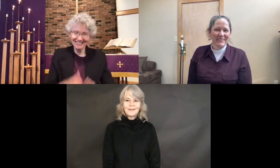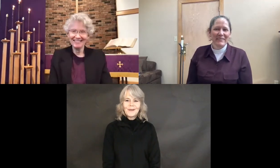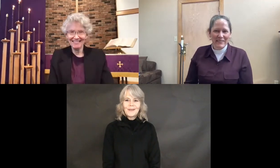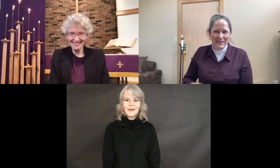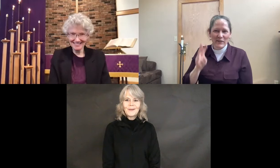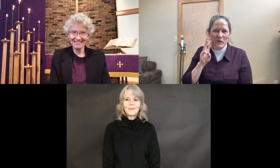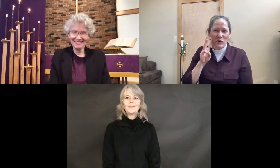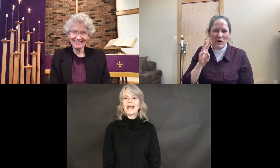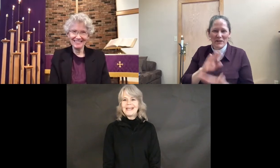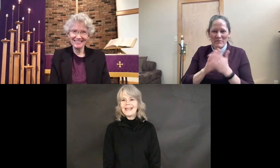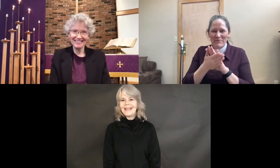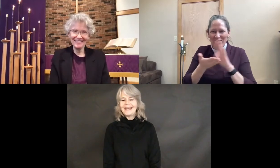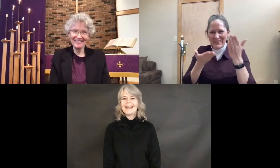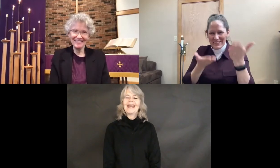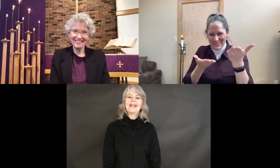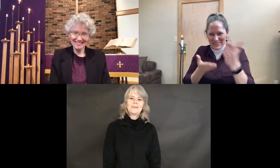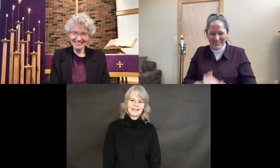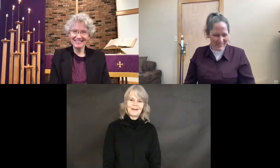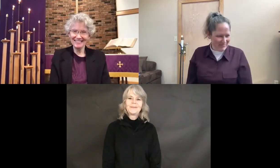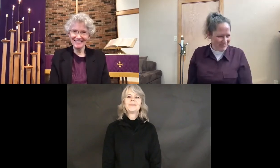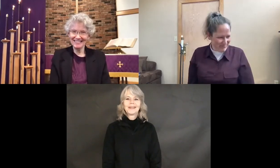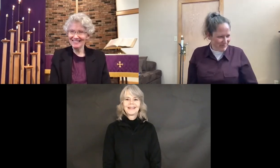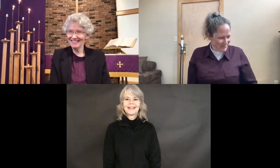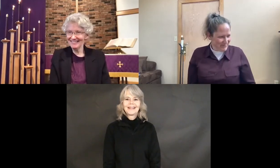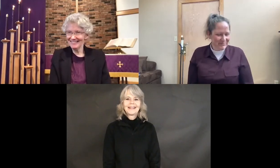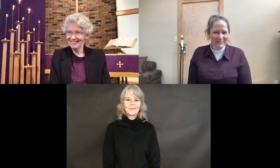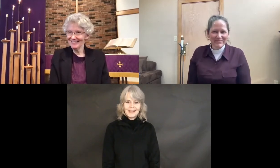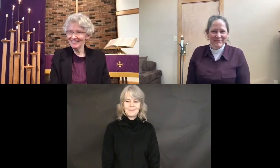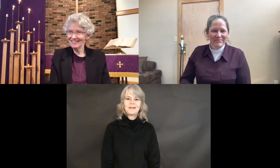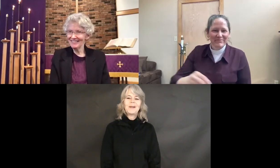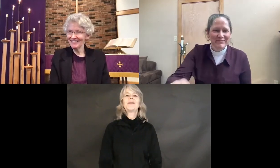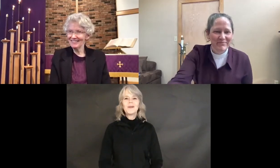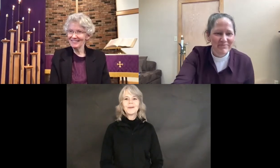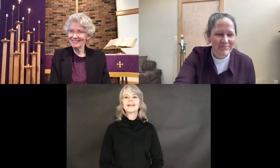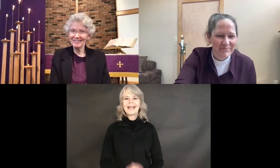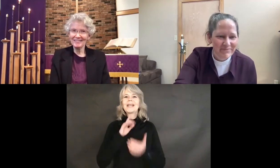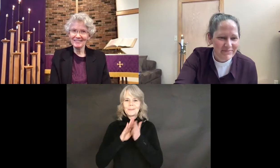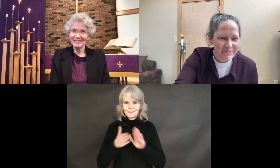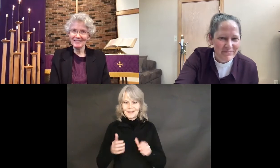and also with you, Wendy and Michelle. Wendy, peace be with you, and peace be with